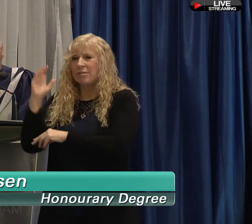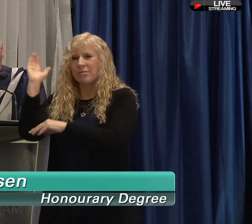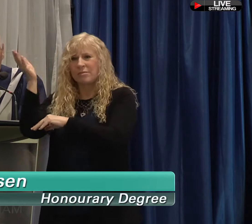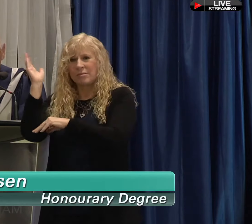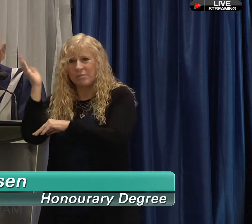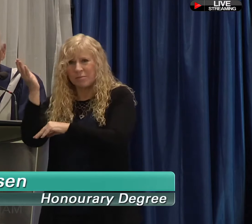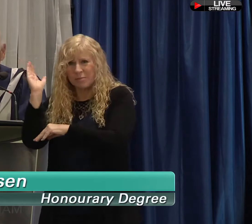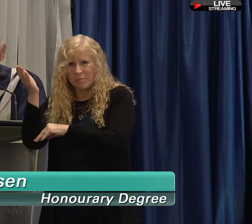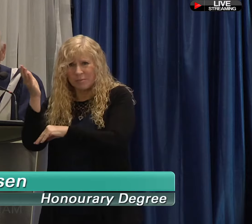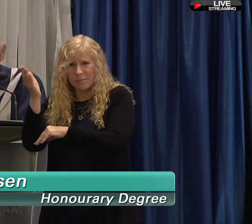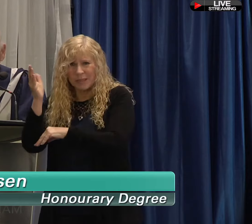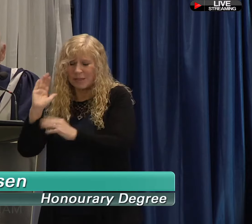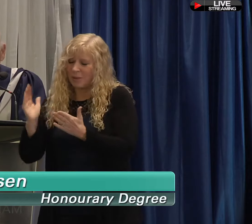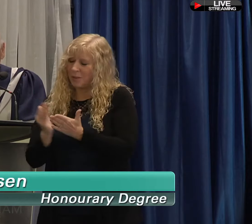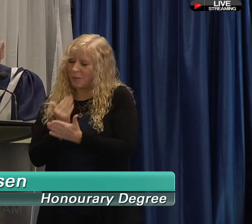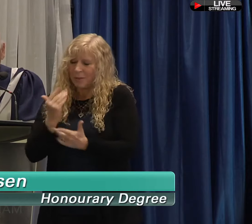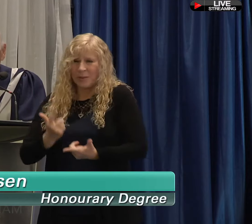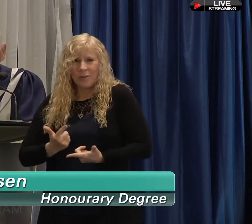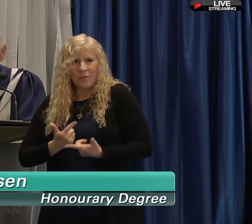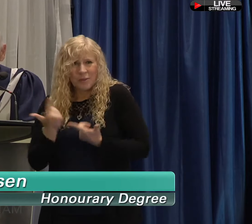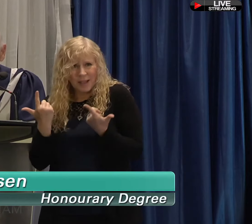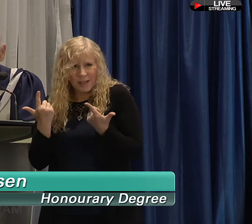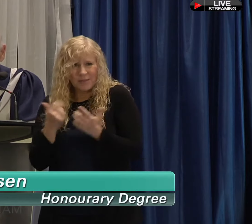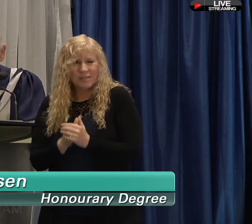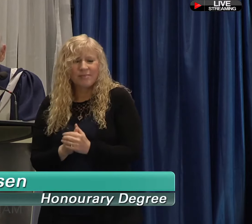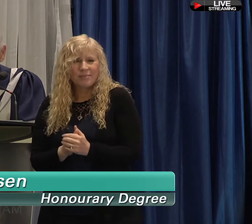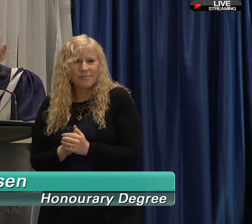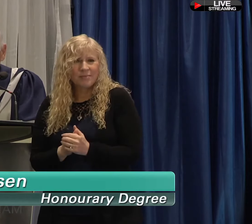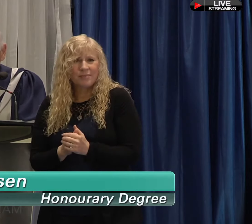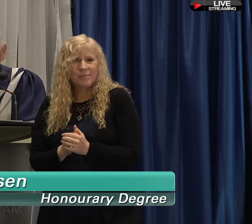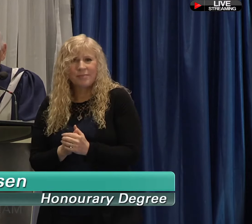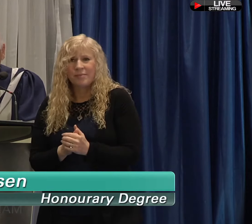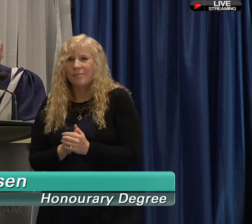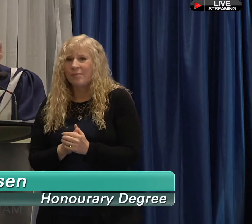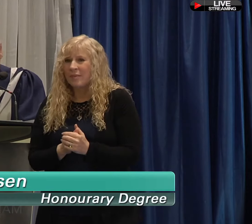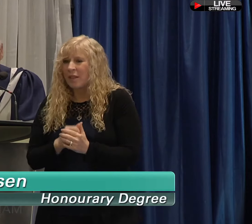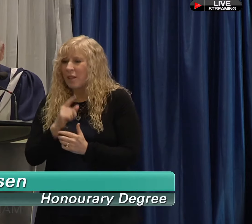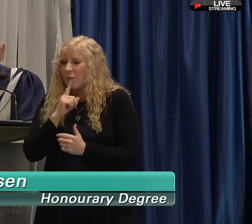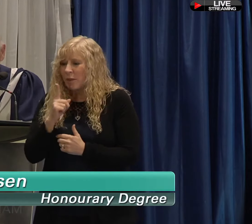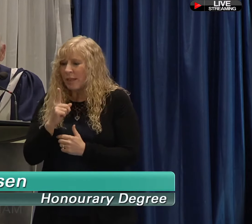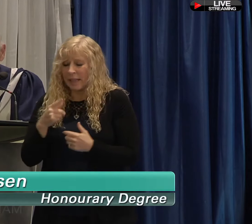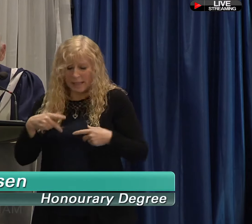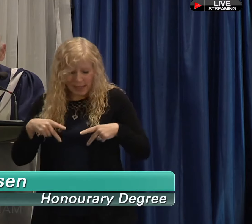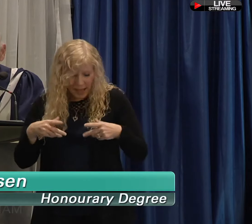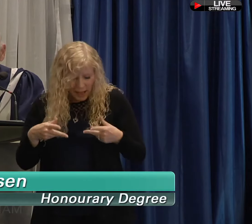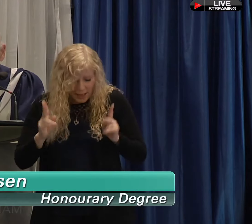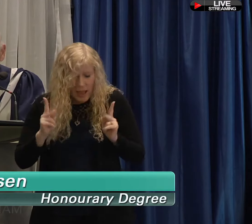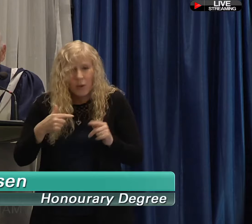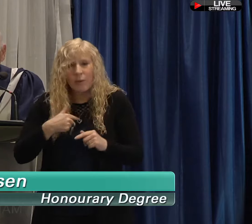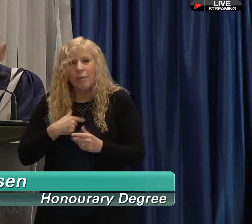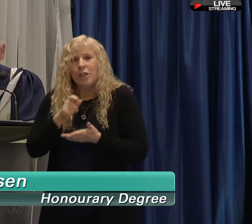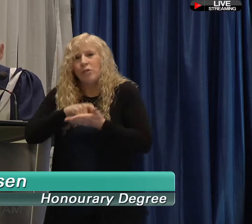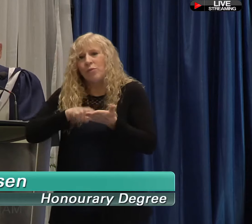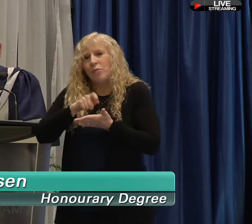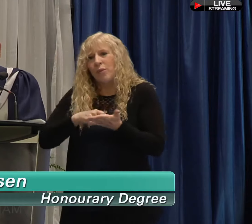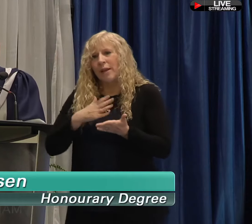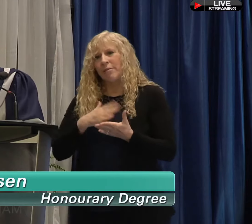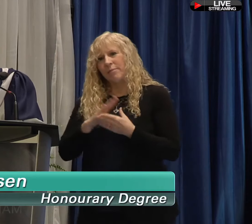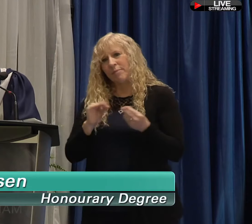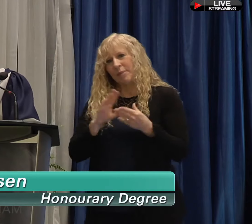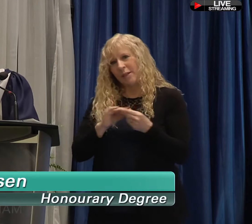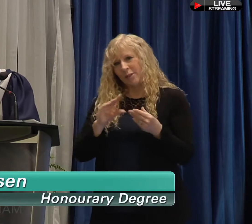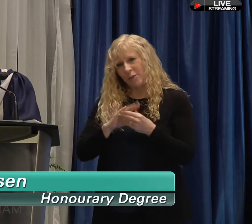whole new life. In fact, it's what led me to write my memoir, along with